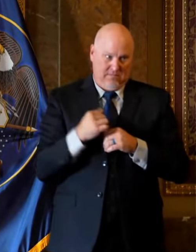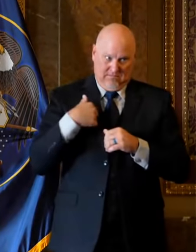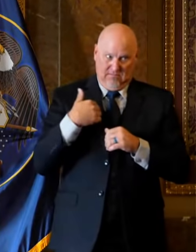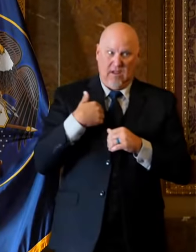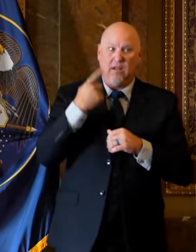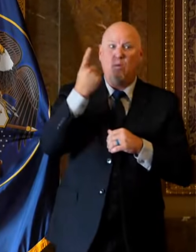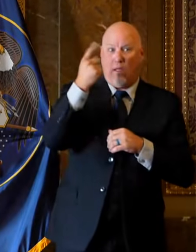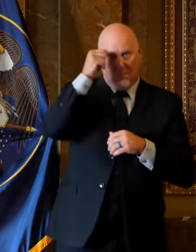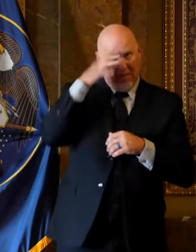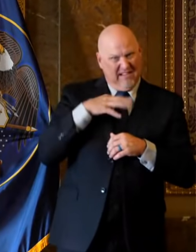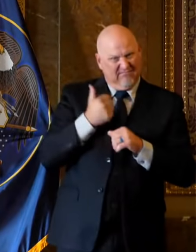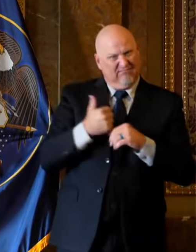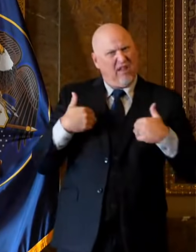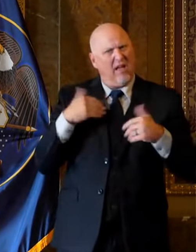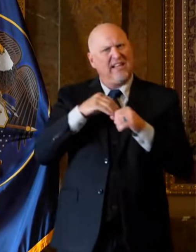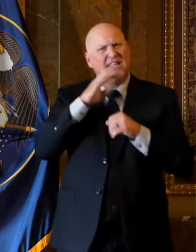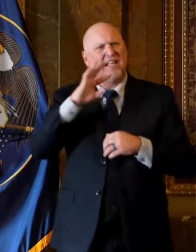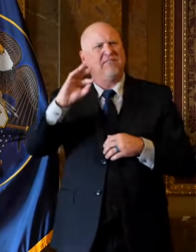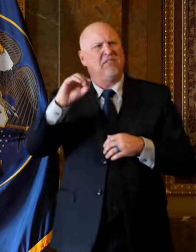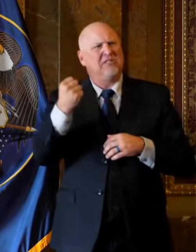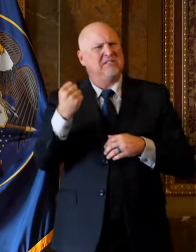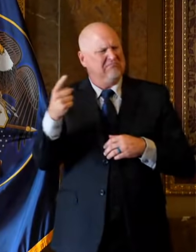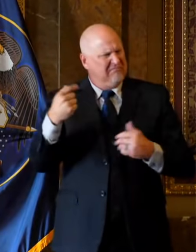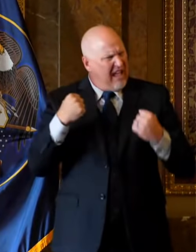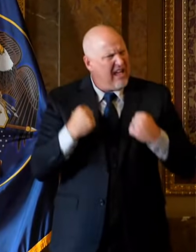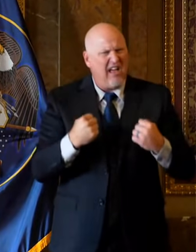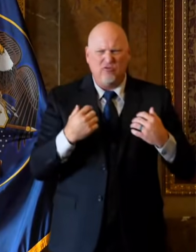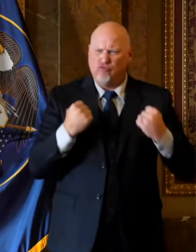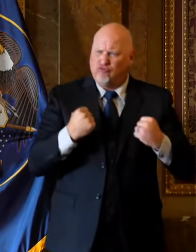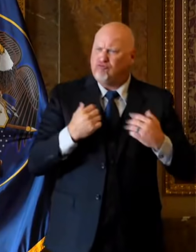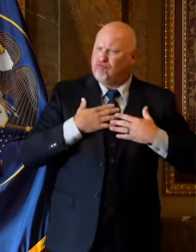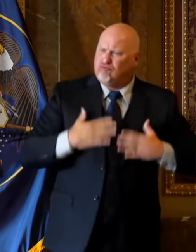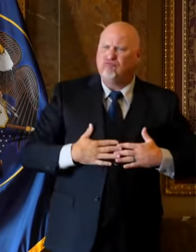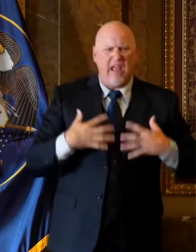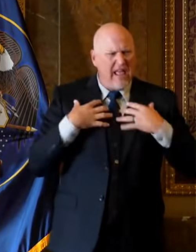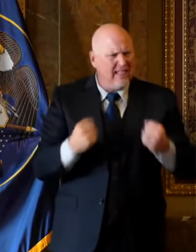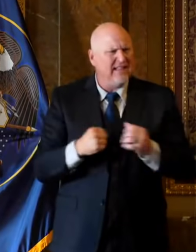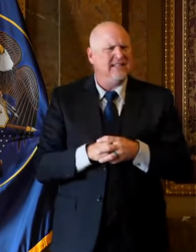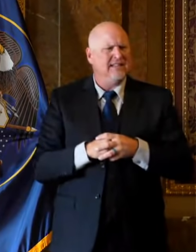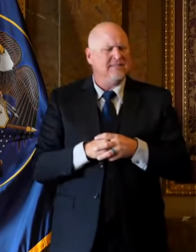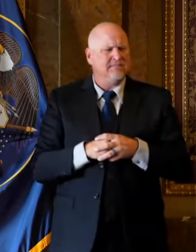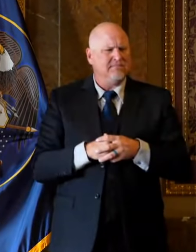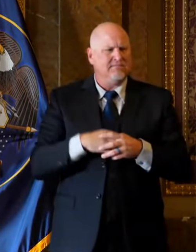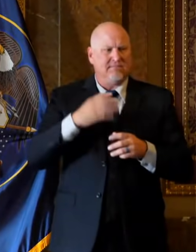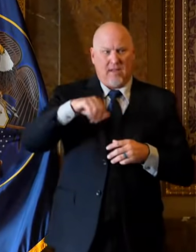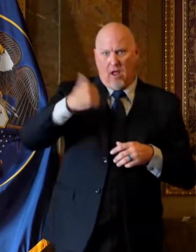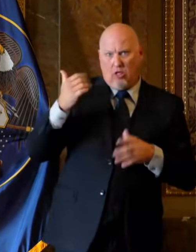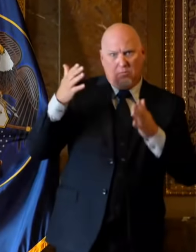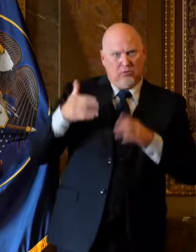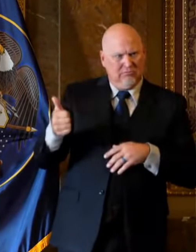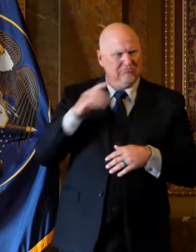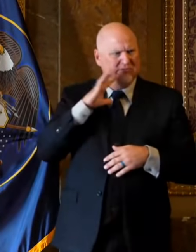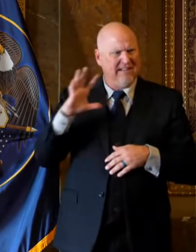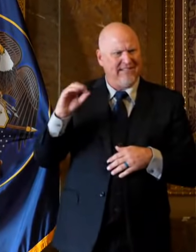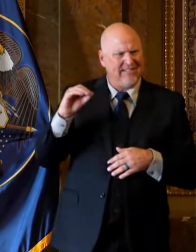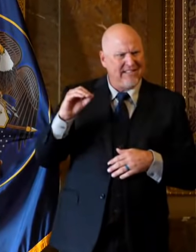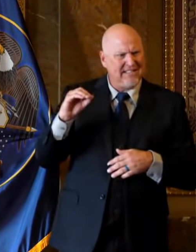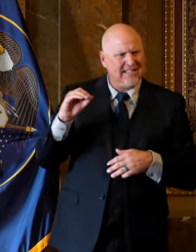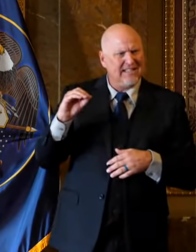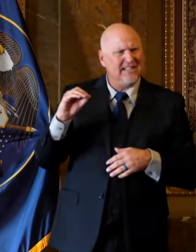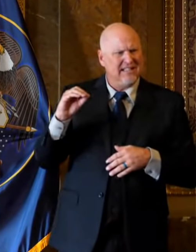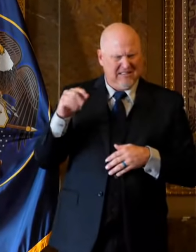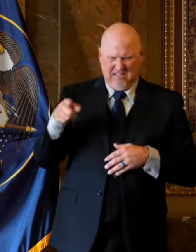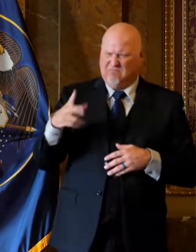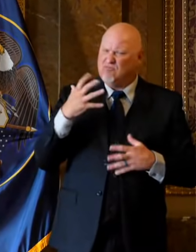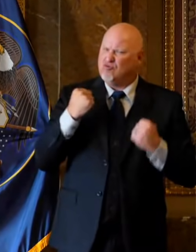Their families were beside themselves, and they were confused and angry because